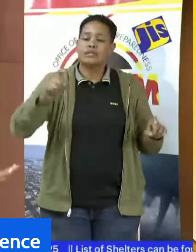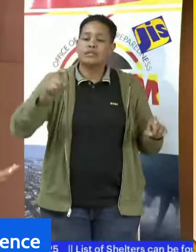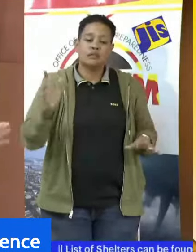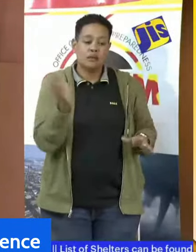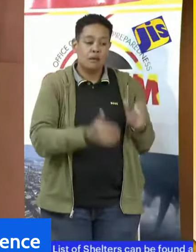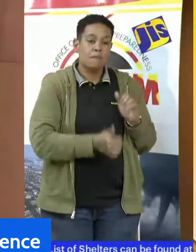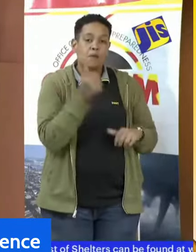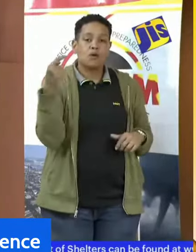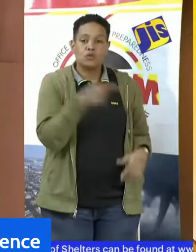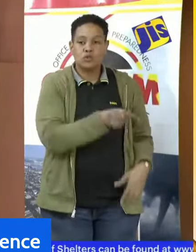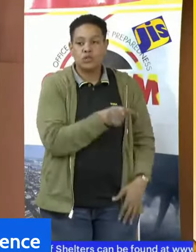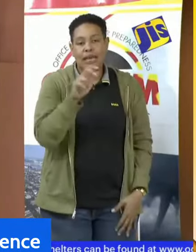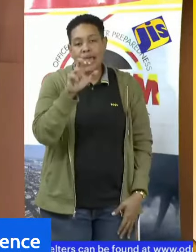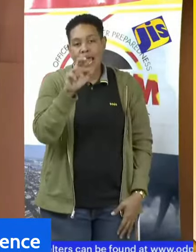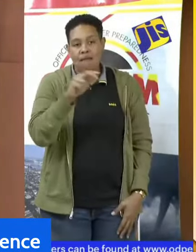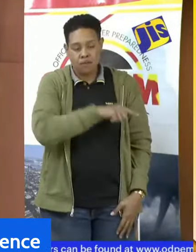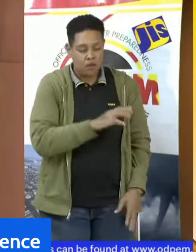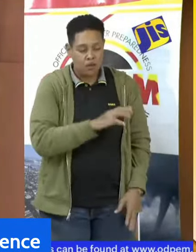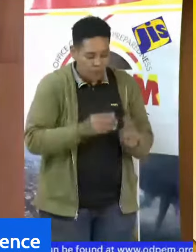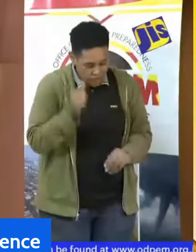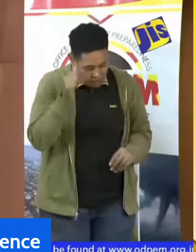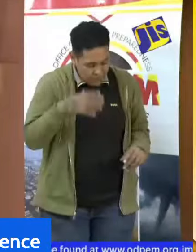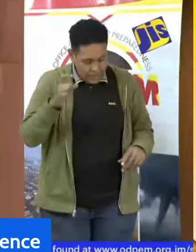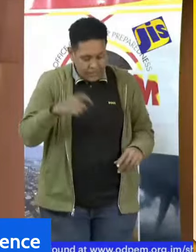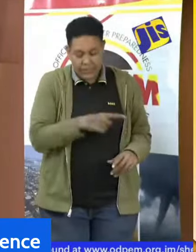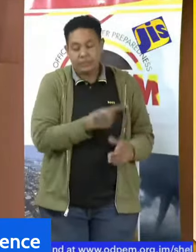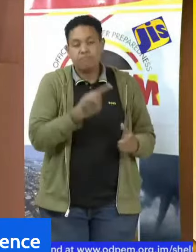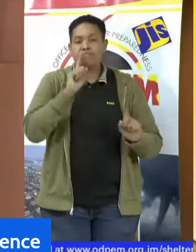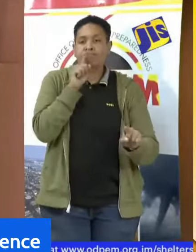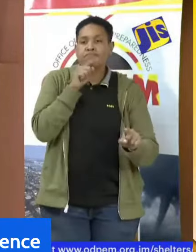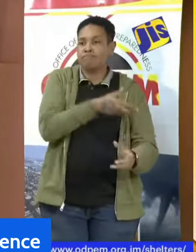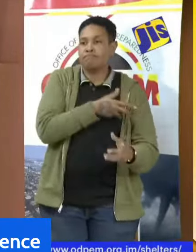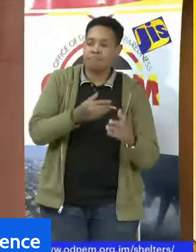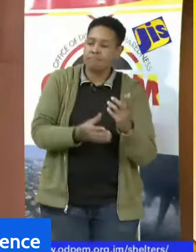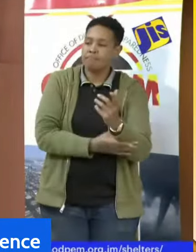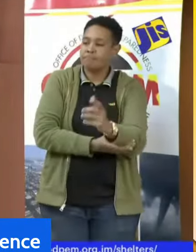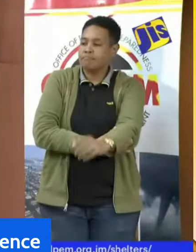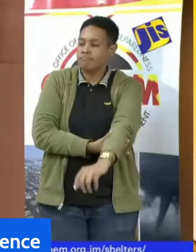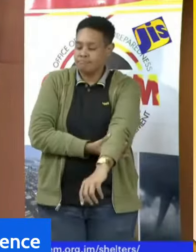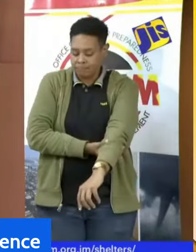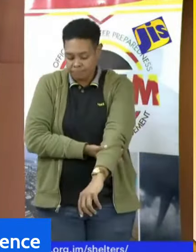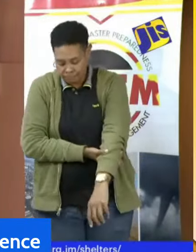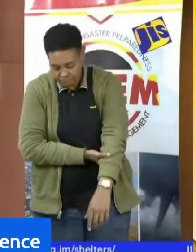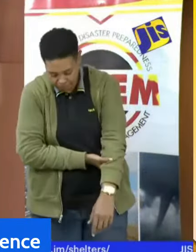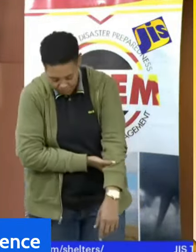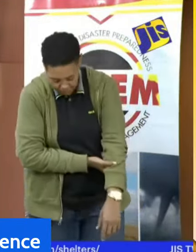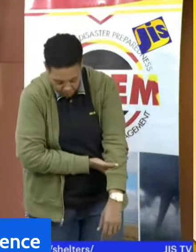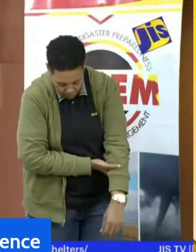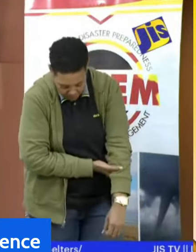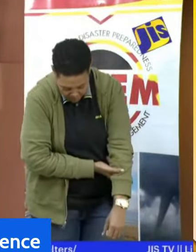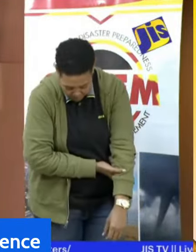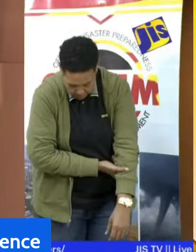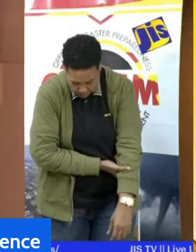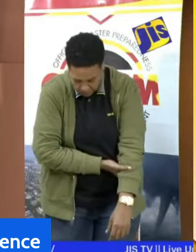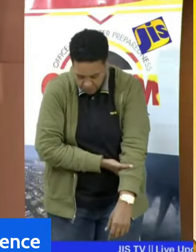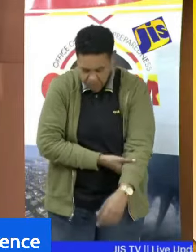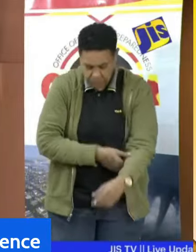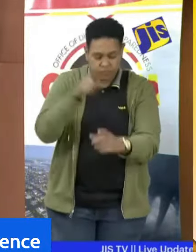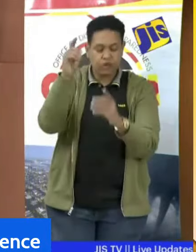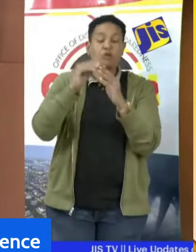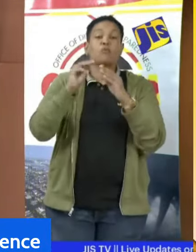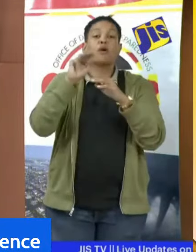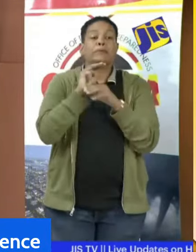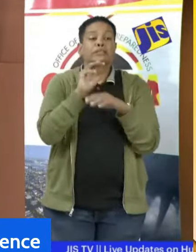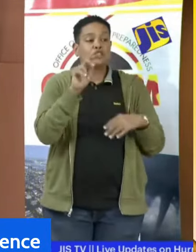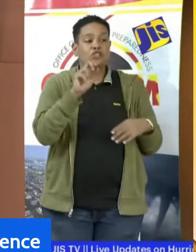Most of them are to you, Evan, that I need to ask. And there's one more I'm getting, Minister Tufton,